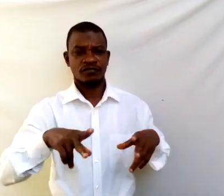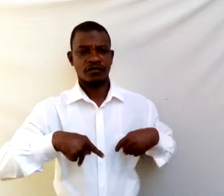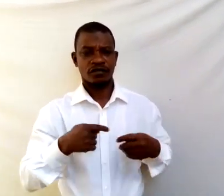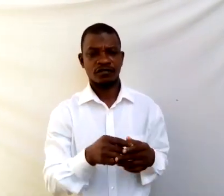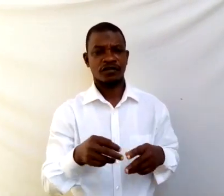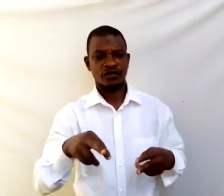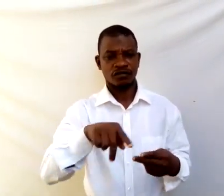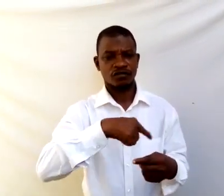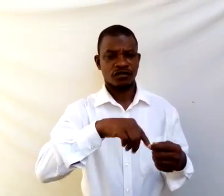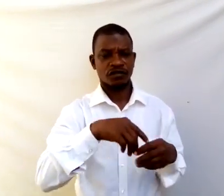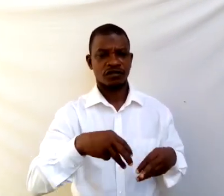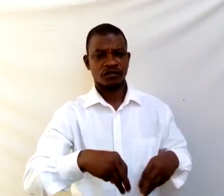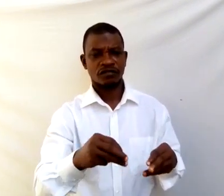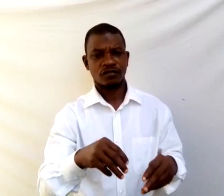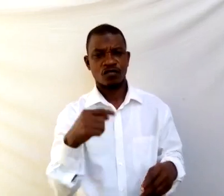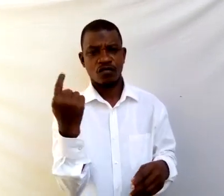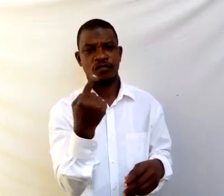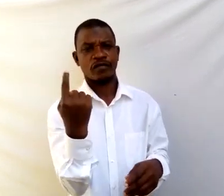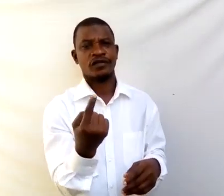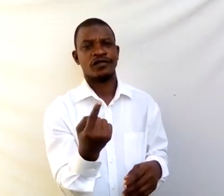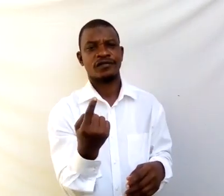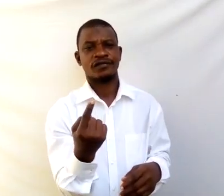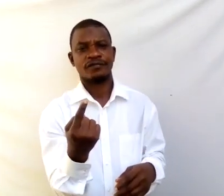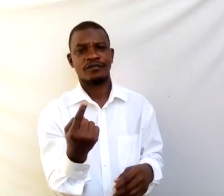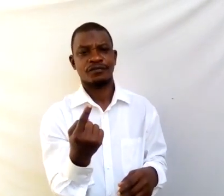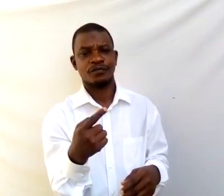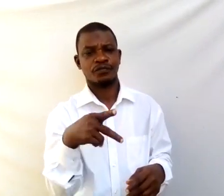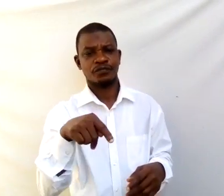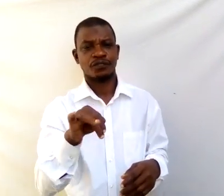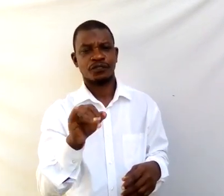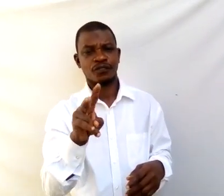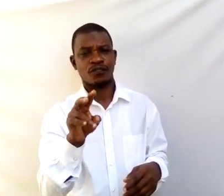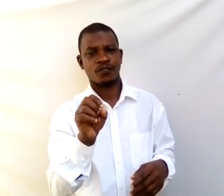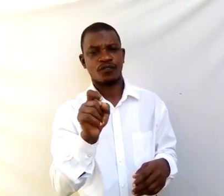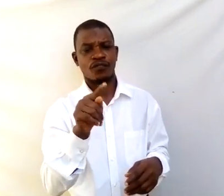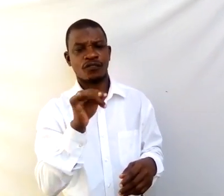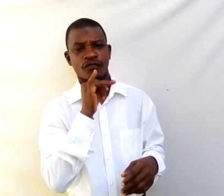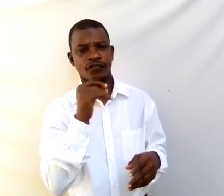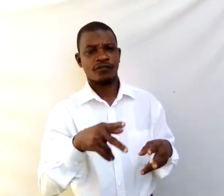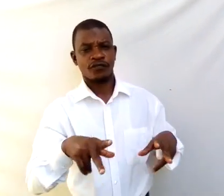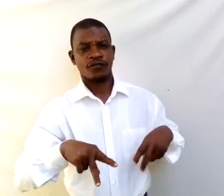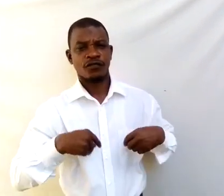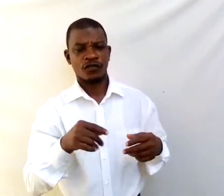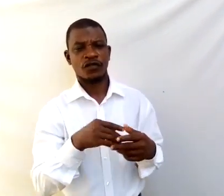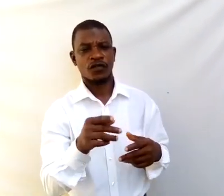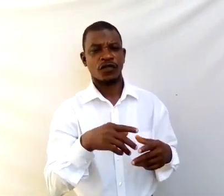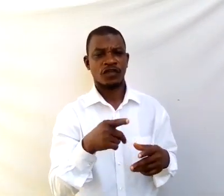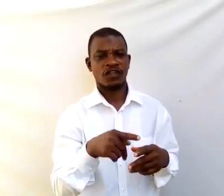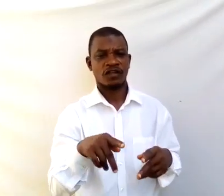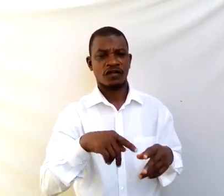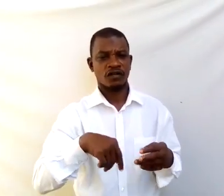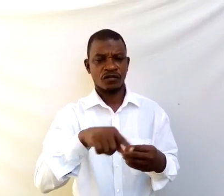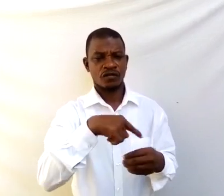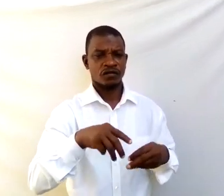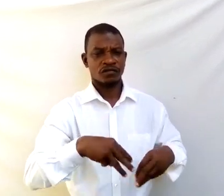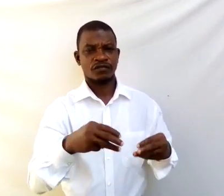movement only. Pivot joints permit rotation movement only,